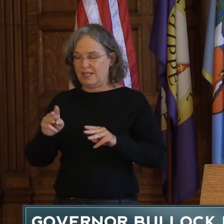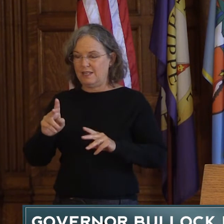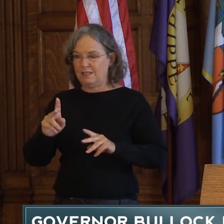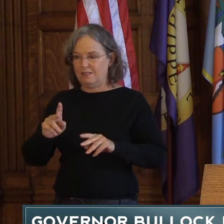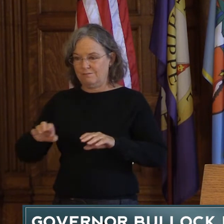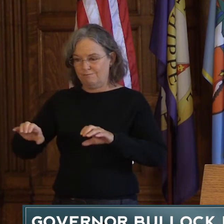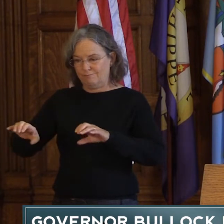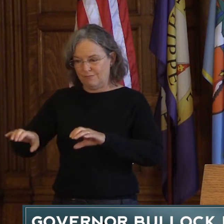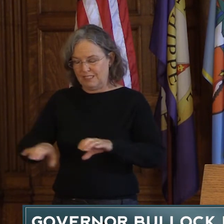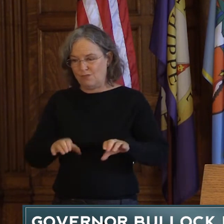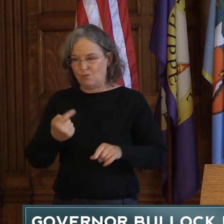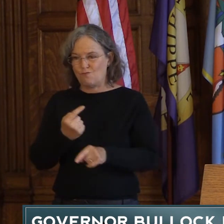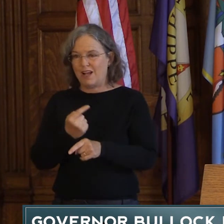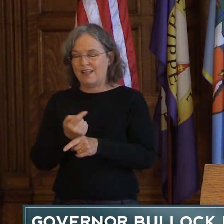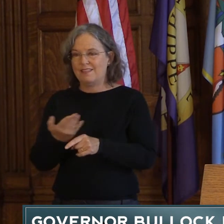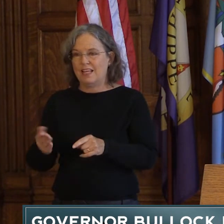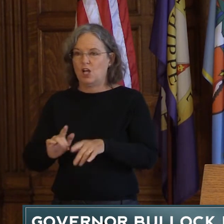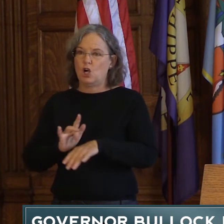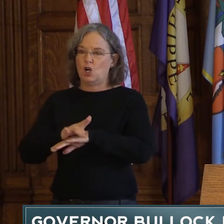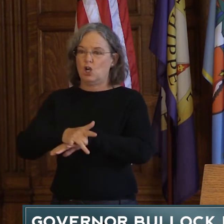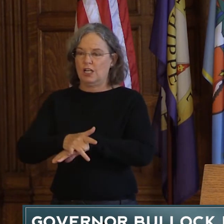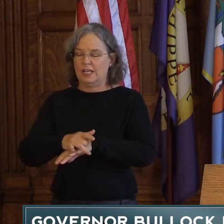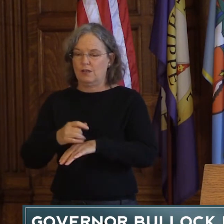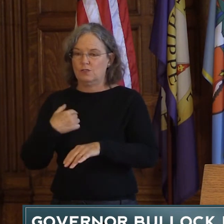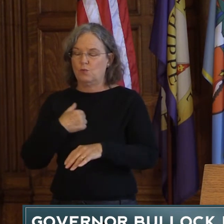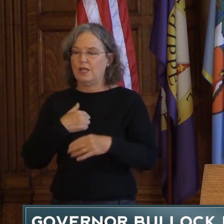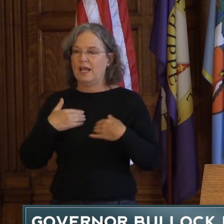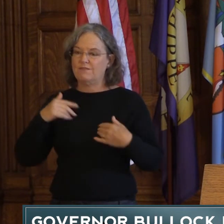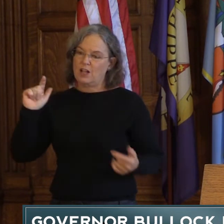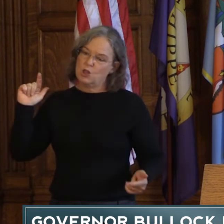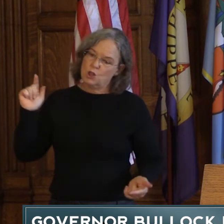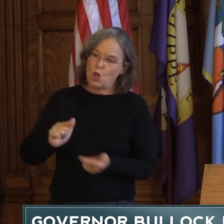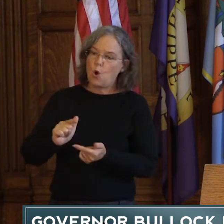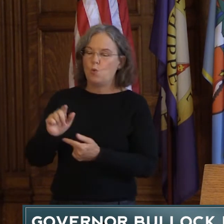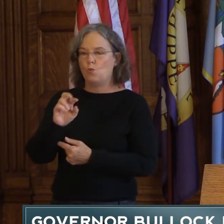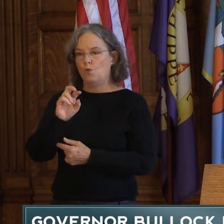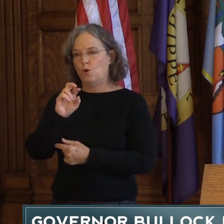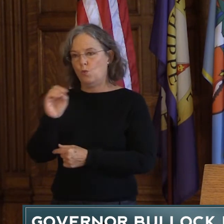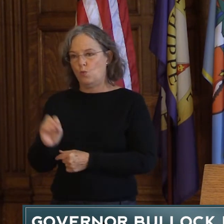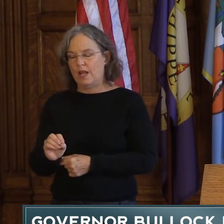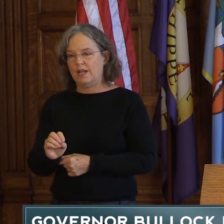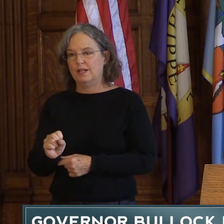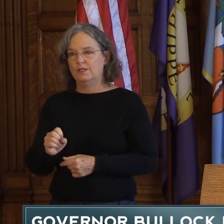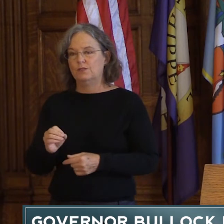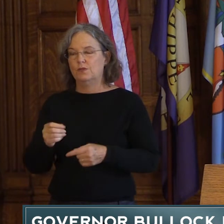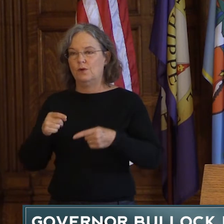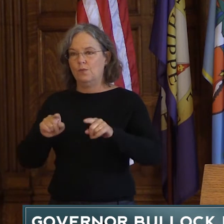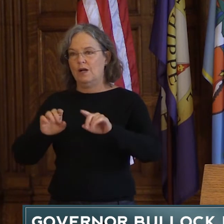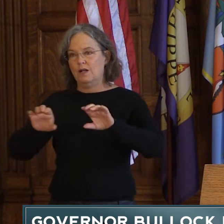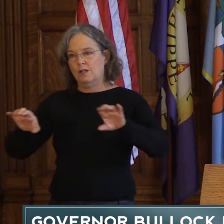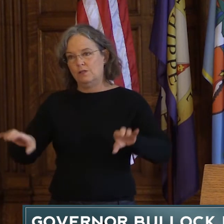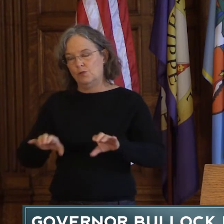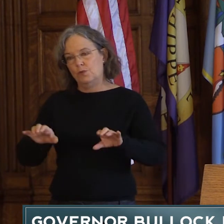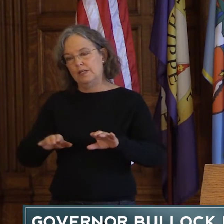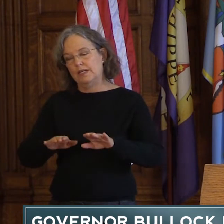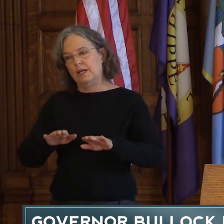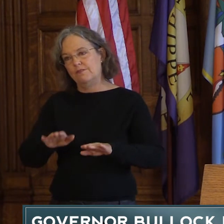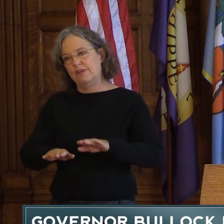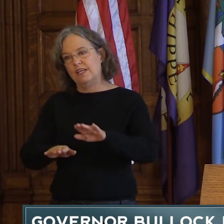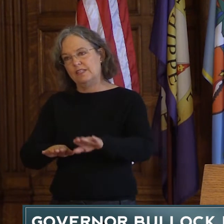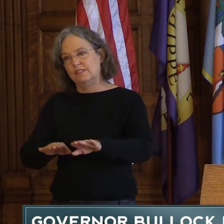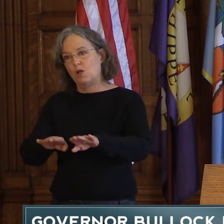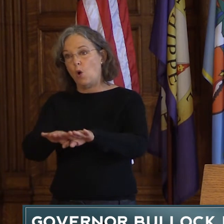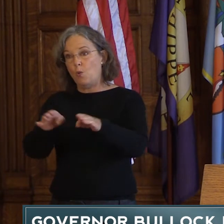rate, and it's one of these that we want to make sure as we do a phased reopening that we can stay